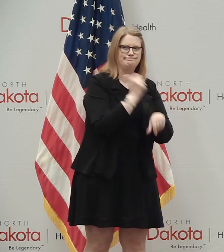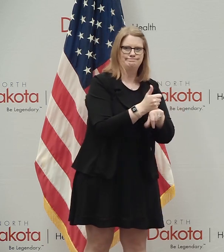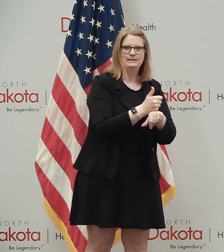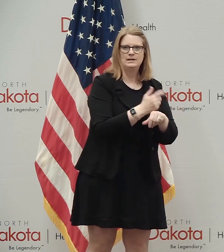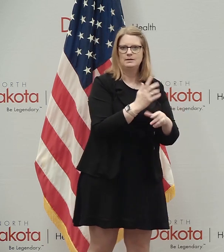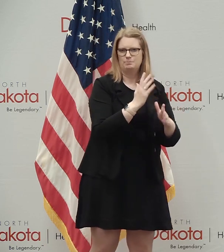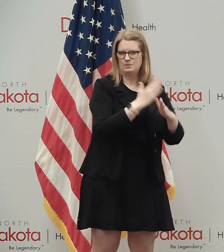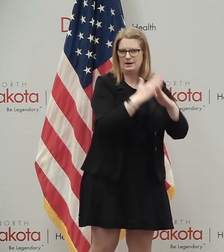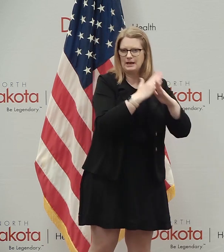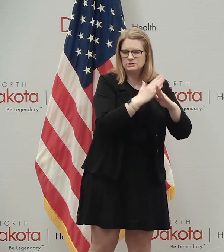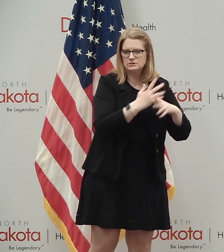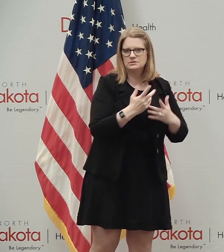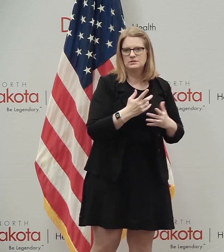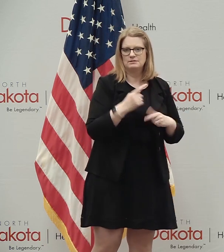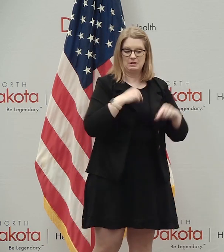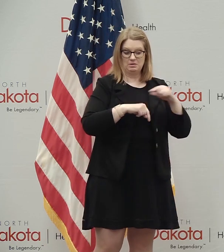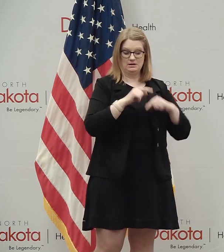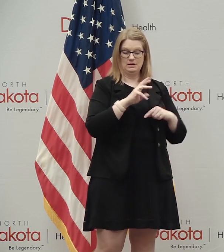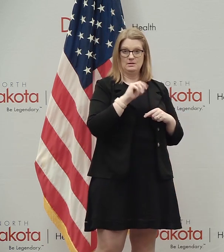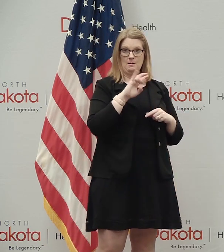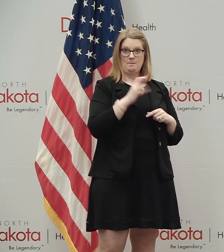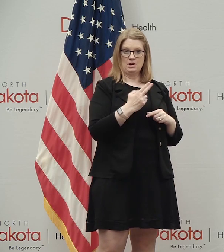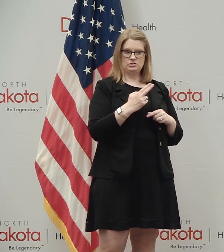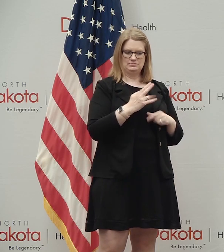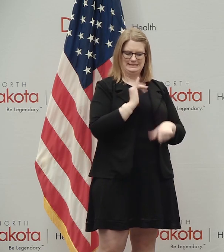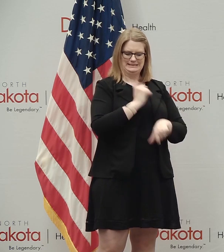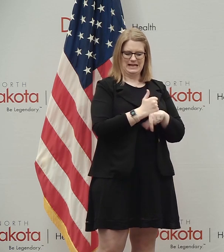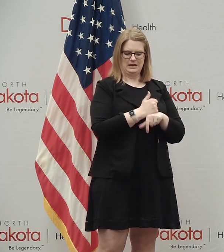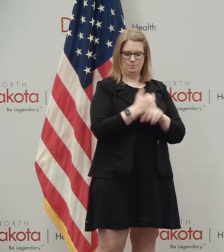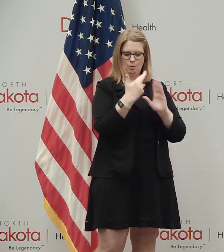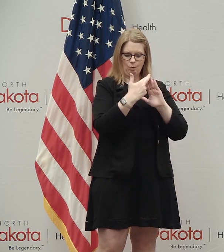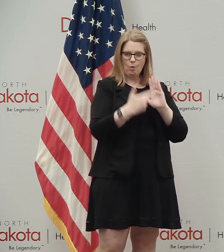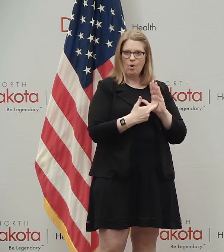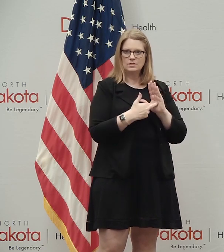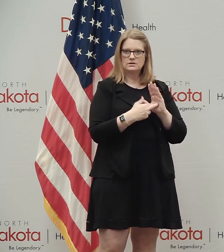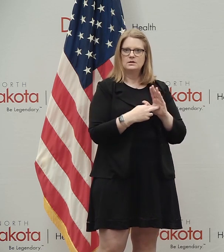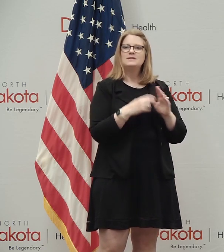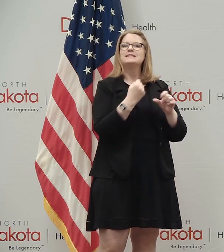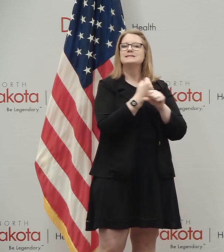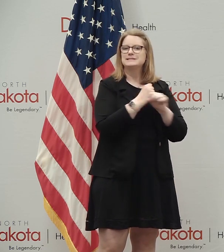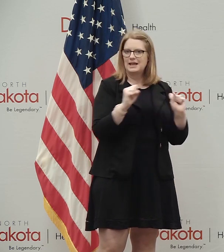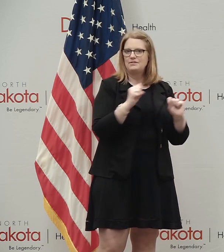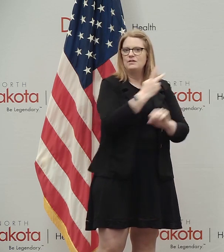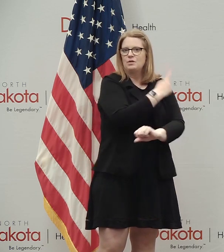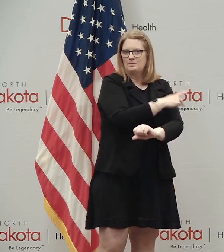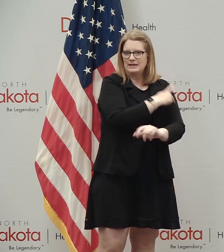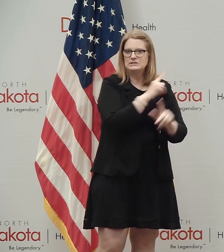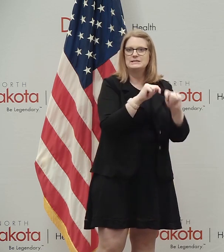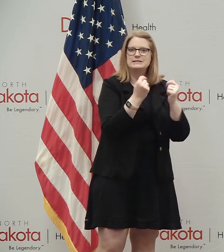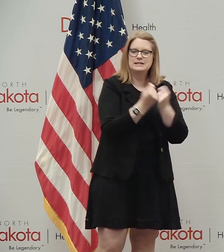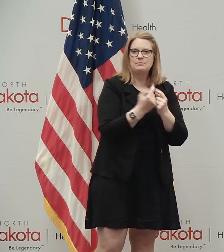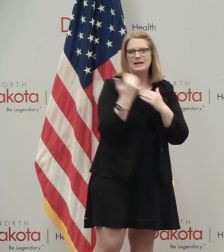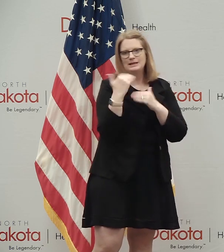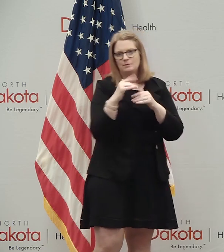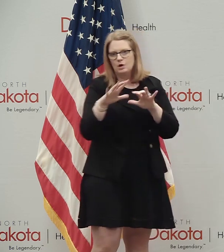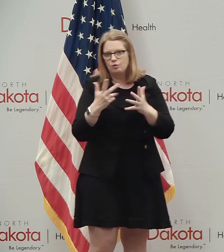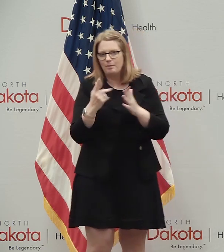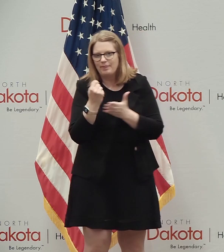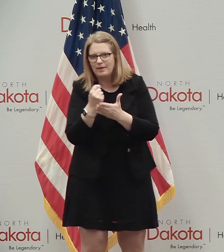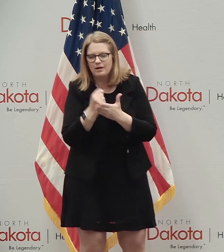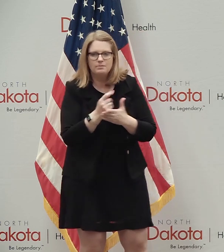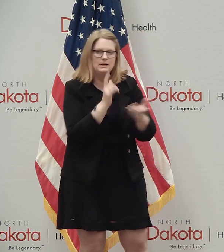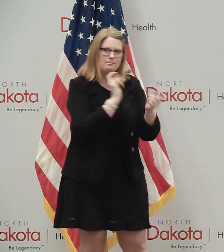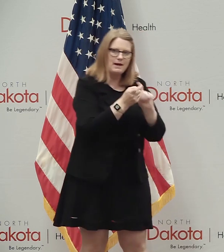back in March. The State Hospital implemented efforts to ensure safety for patients and team members. They limited group therapy size. They modified